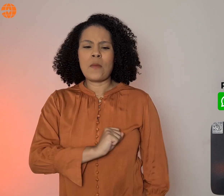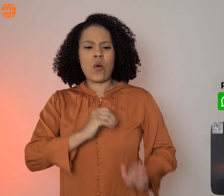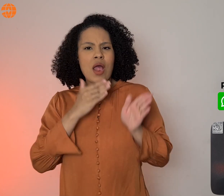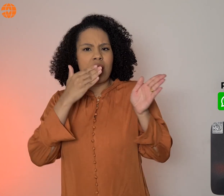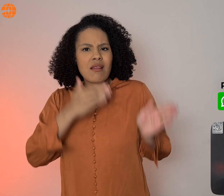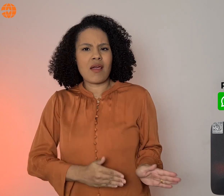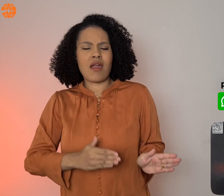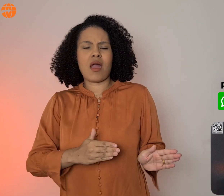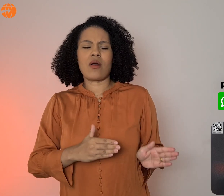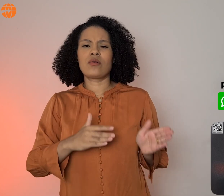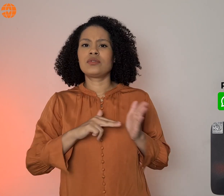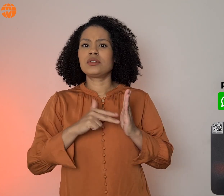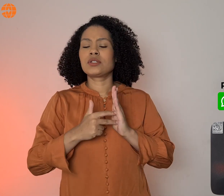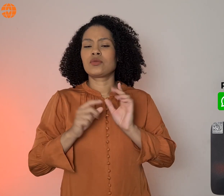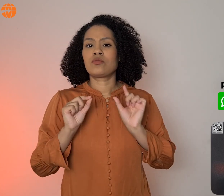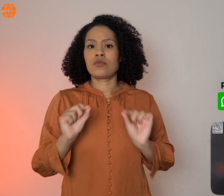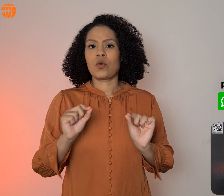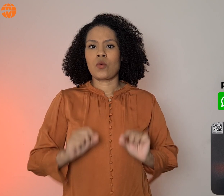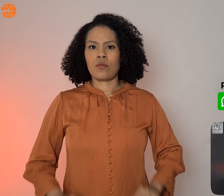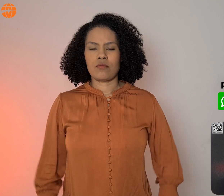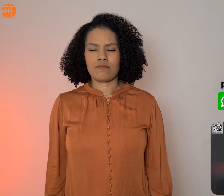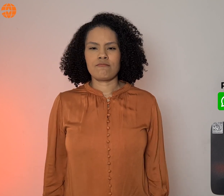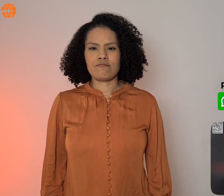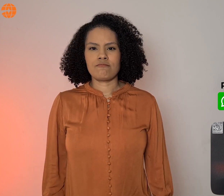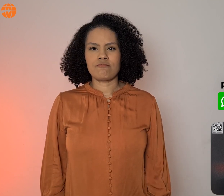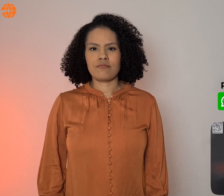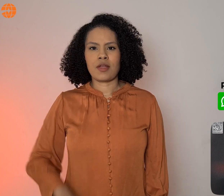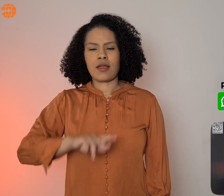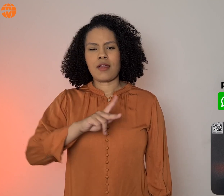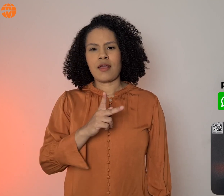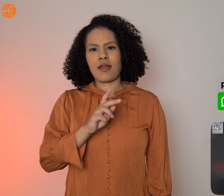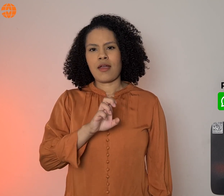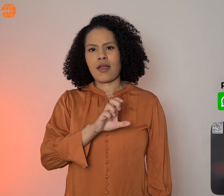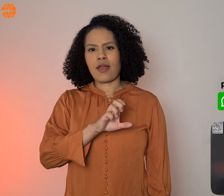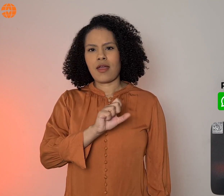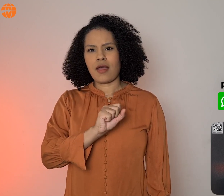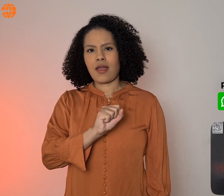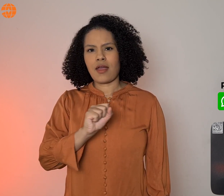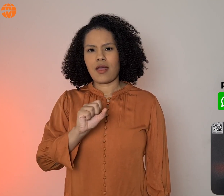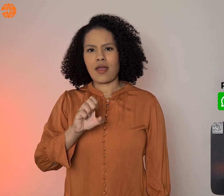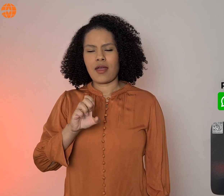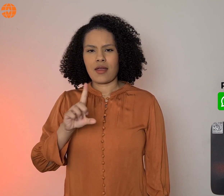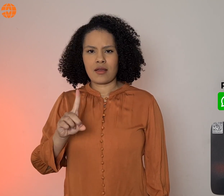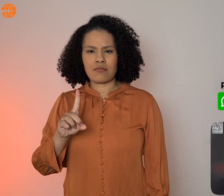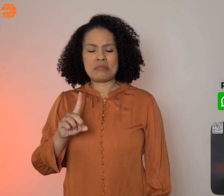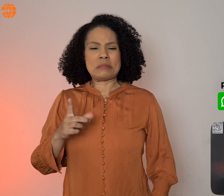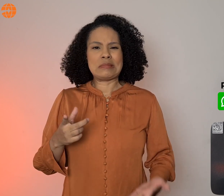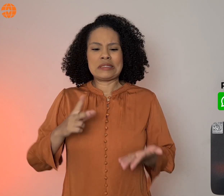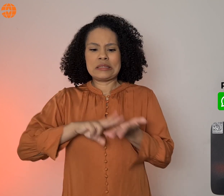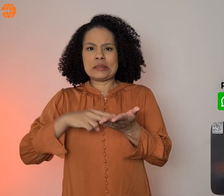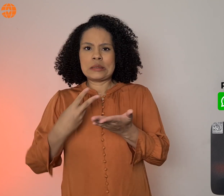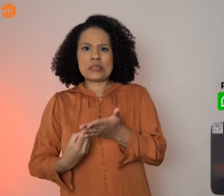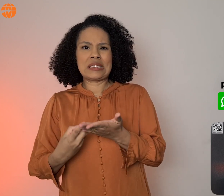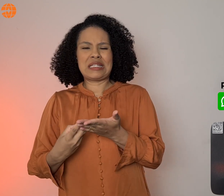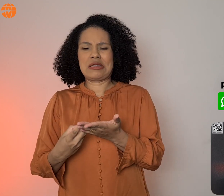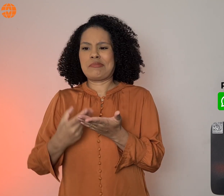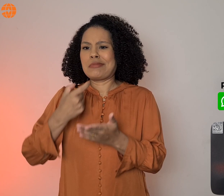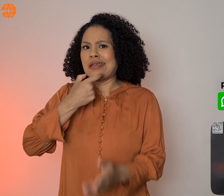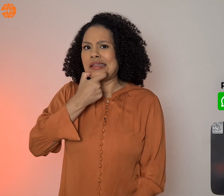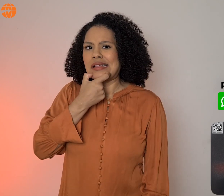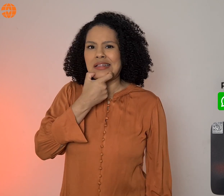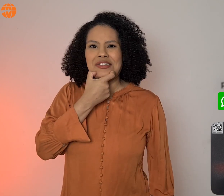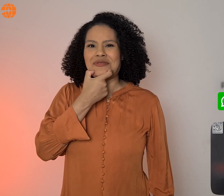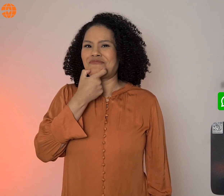esse amor leal é pronunciada da forma hesed. Chesed. Hesed. And it cannot be translated in